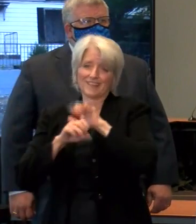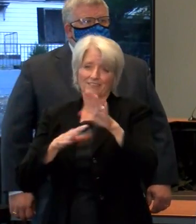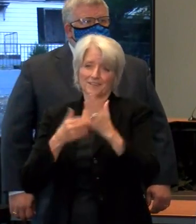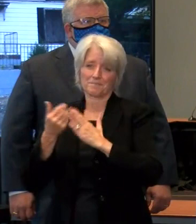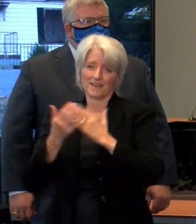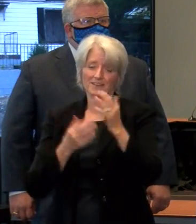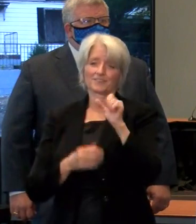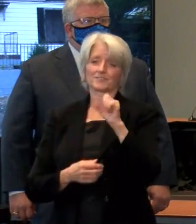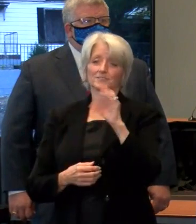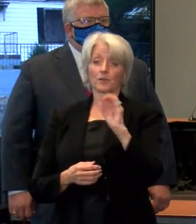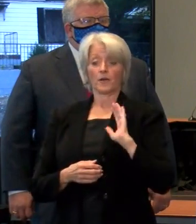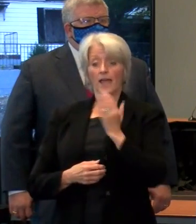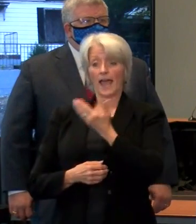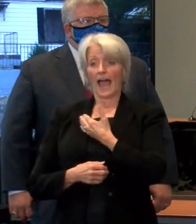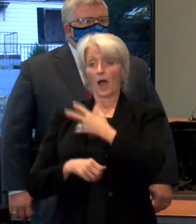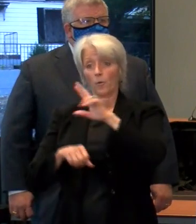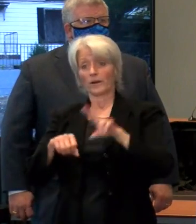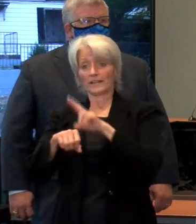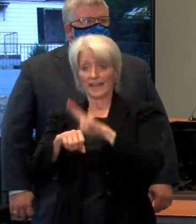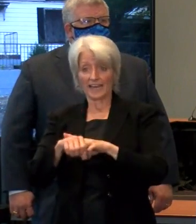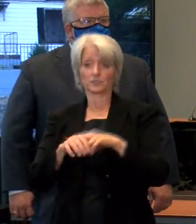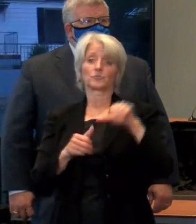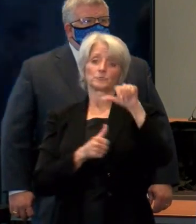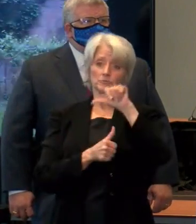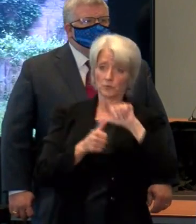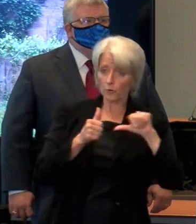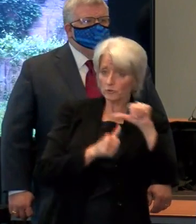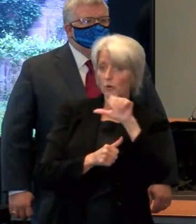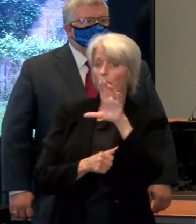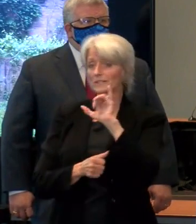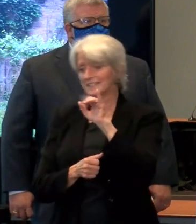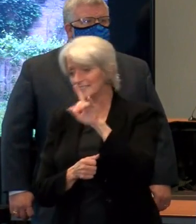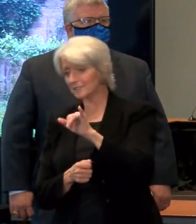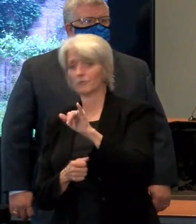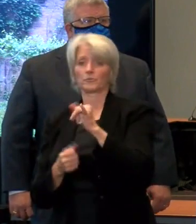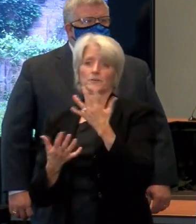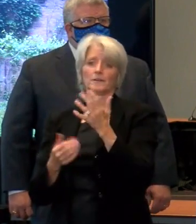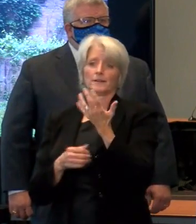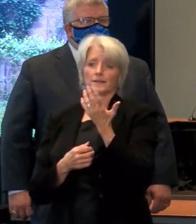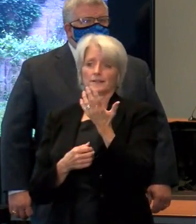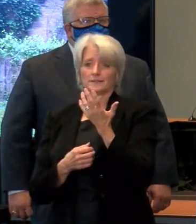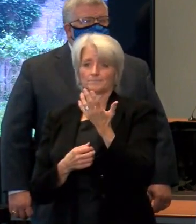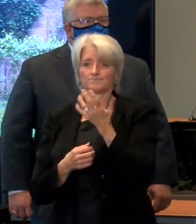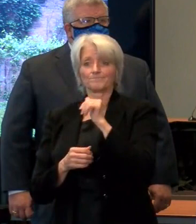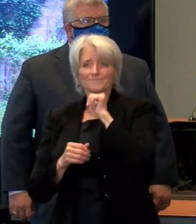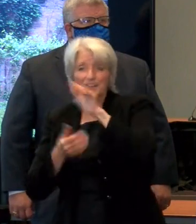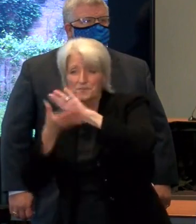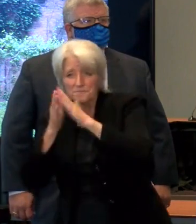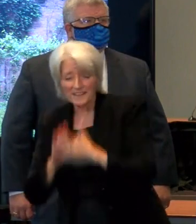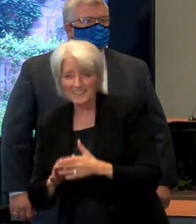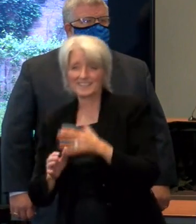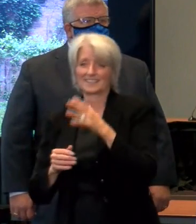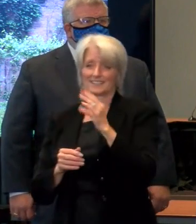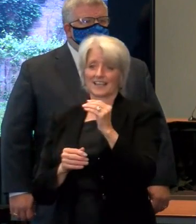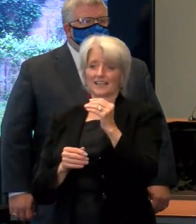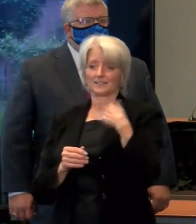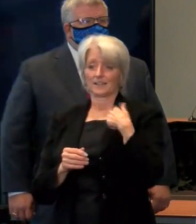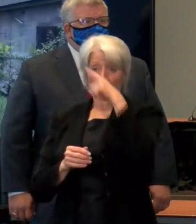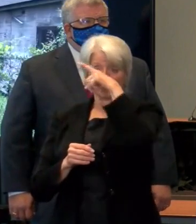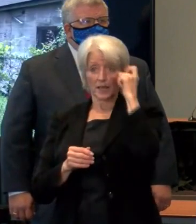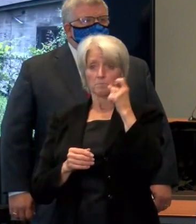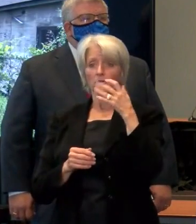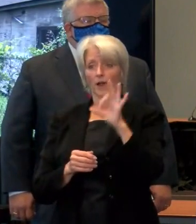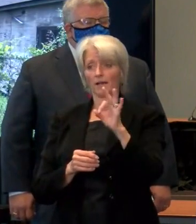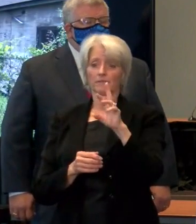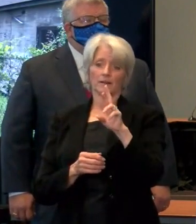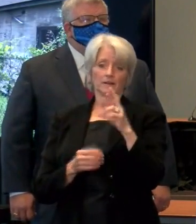this, our nation's social and civil unrest era, my generation's Emmett Till moment of what we've been seeing this summer of